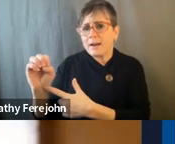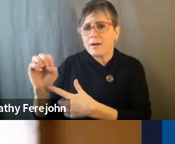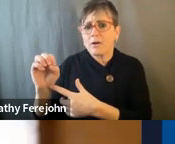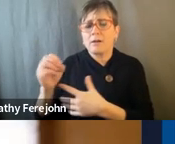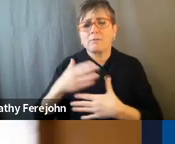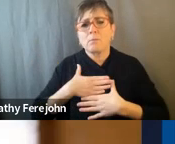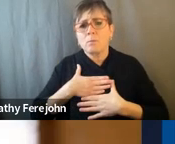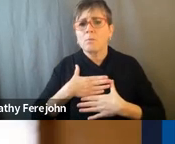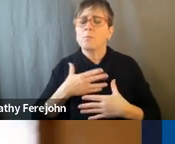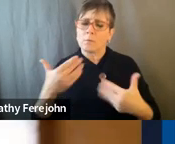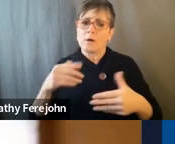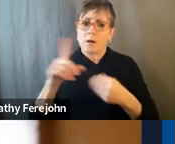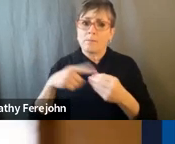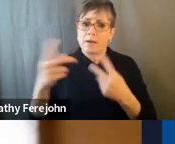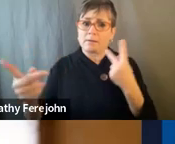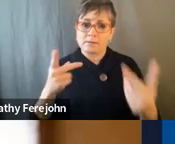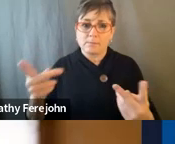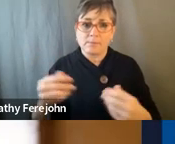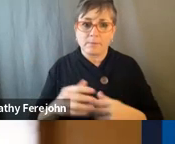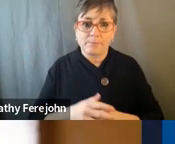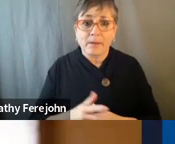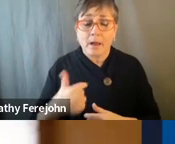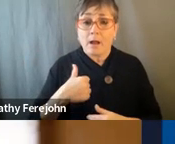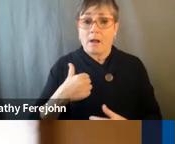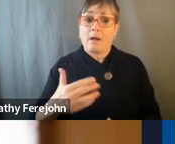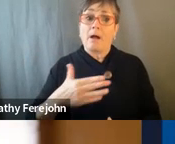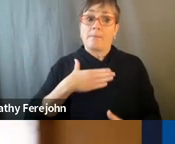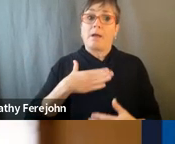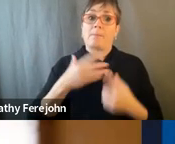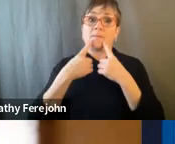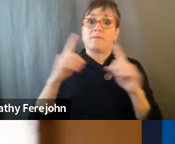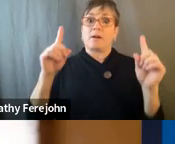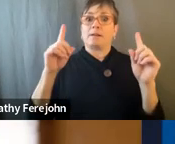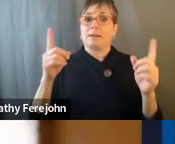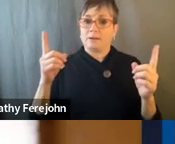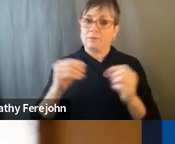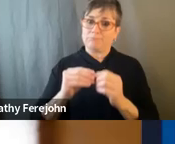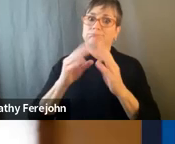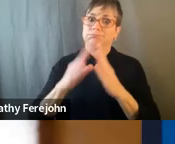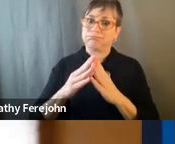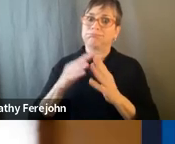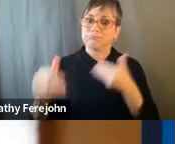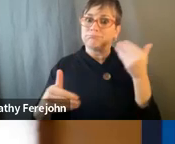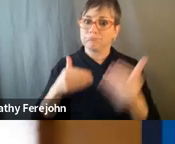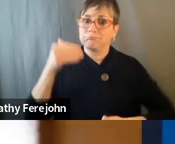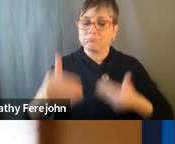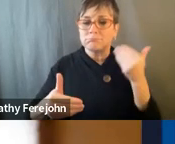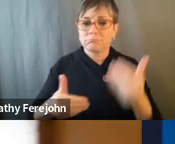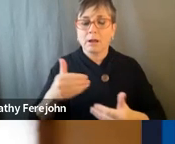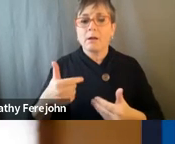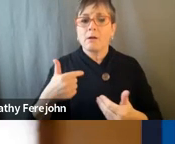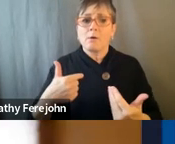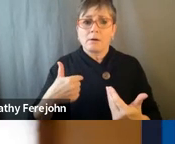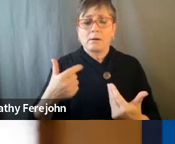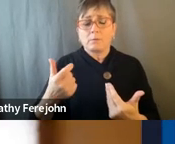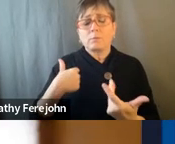this is something we should have done a long time ago. I'm glad we're finally here, that we're going to ensure that people with disabilities' voices are